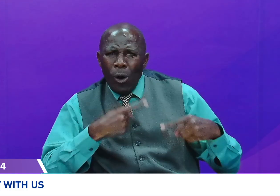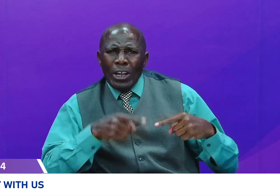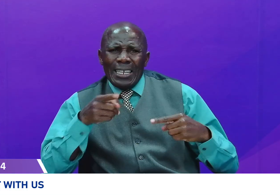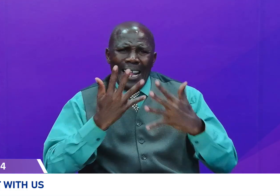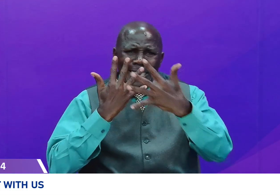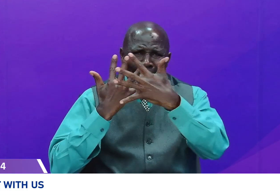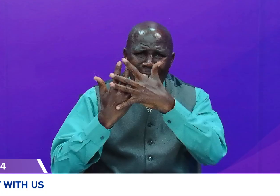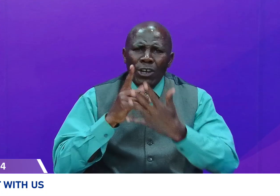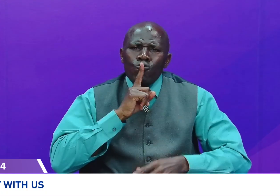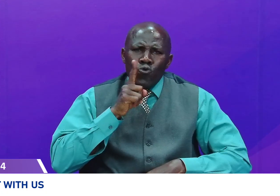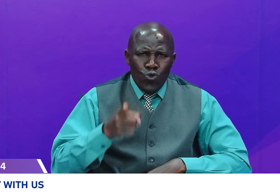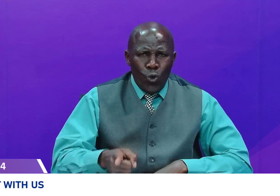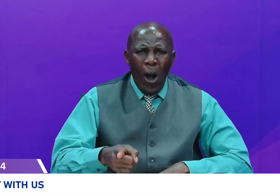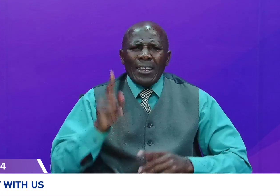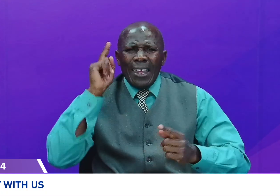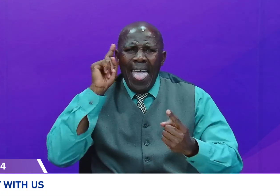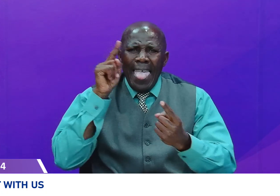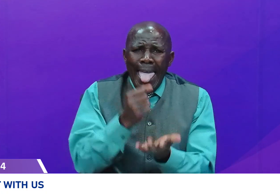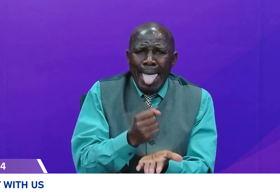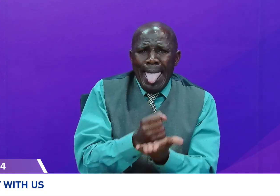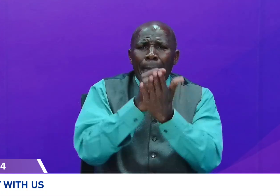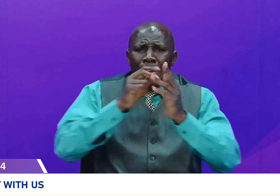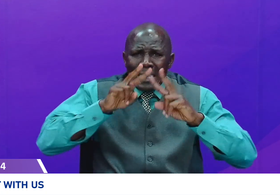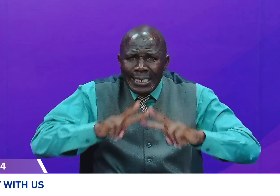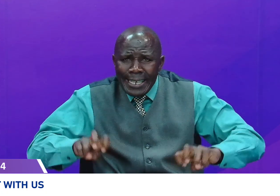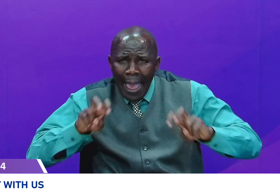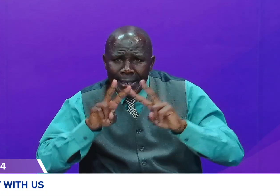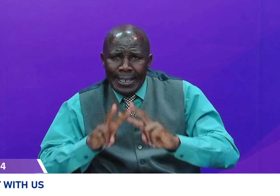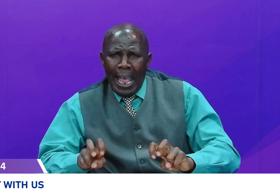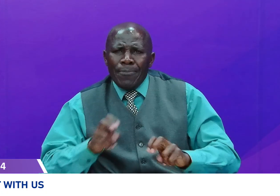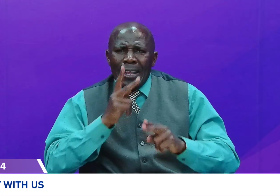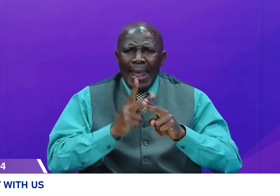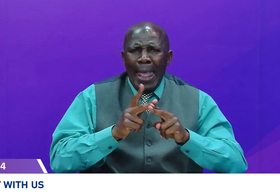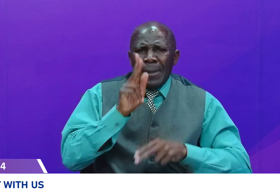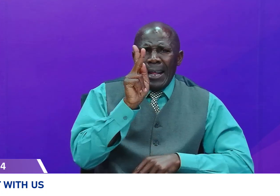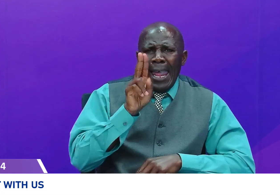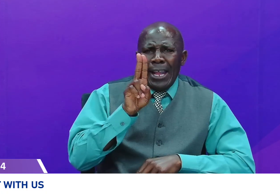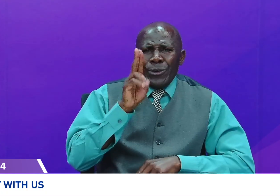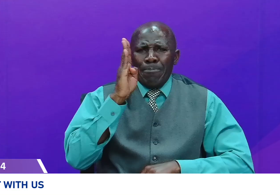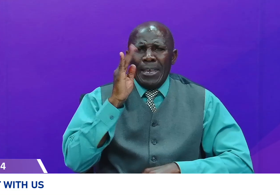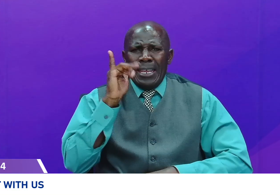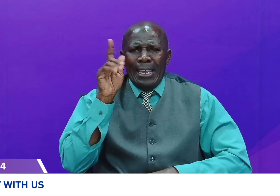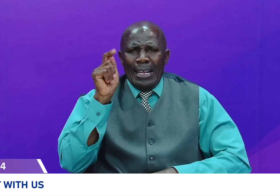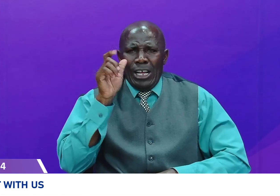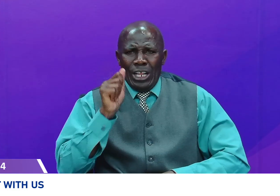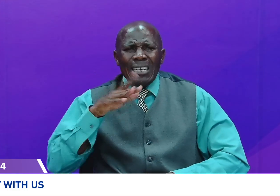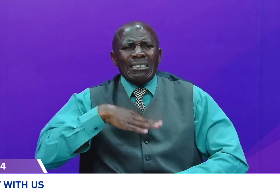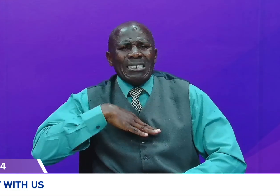14 juveniles and 10 boys and 4 girls were arrested and arraigned at the Madaraka